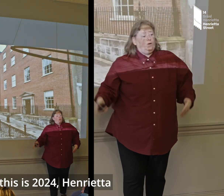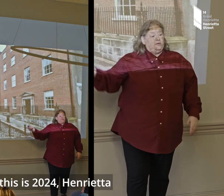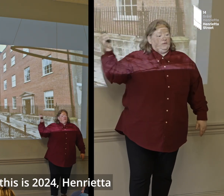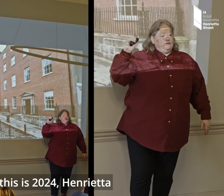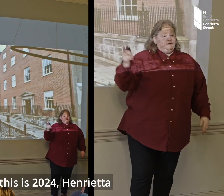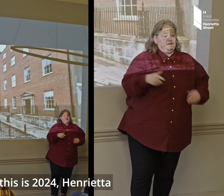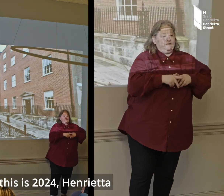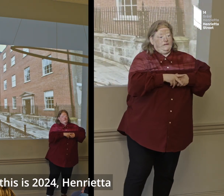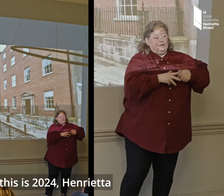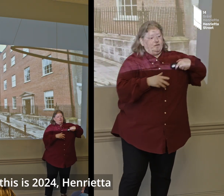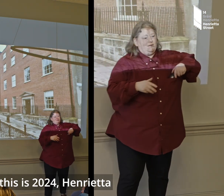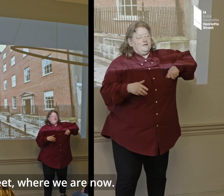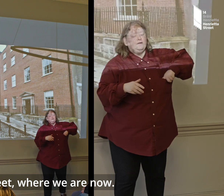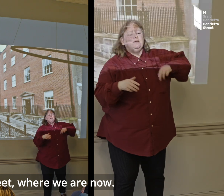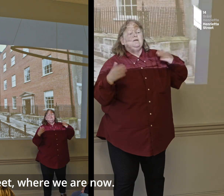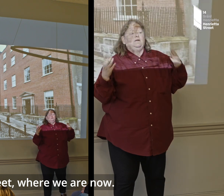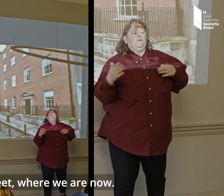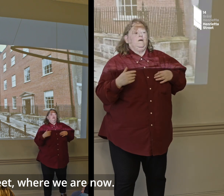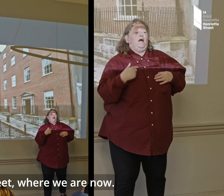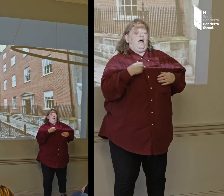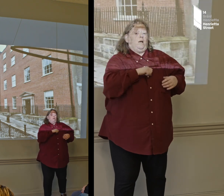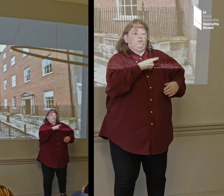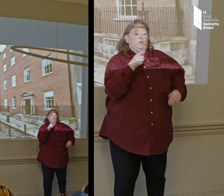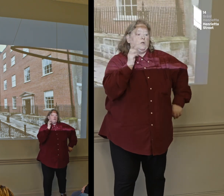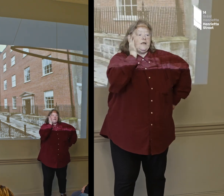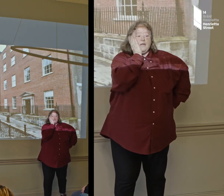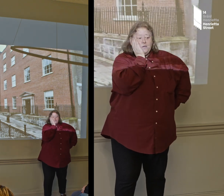So this is 2024, Henrietta Street, where we are now.